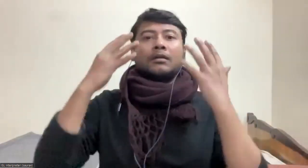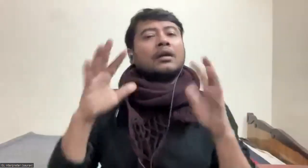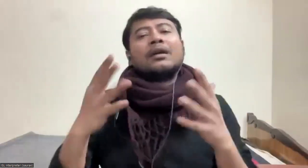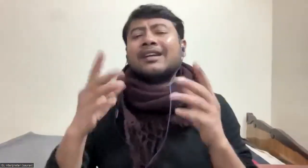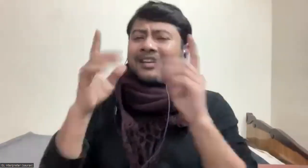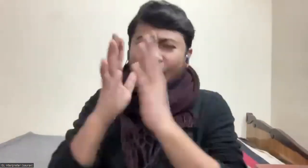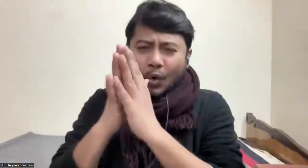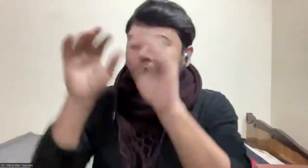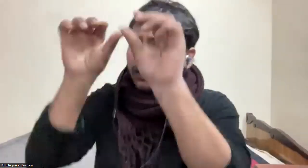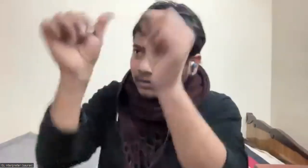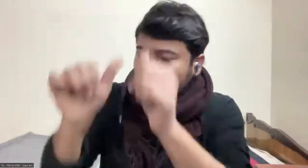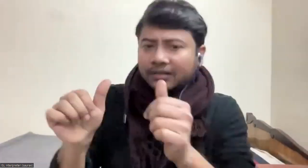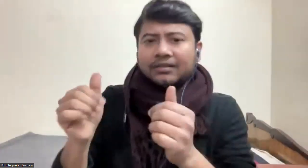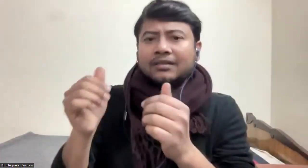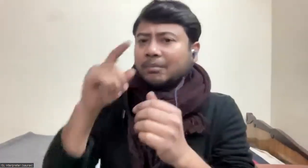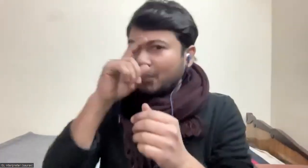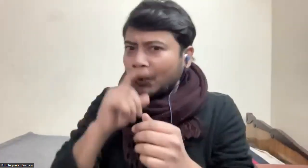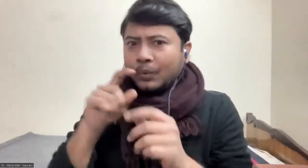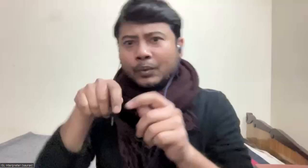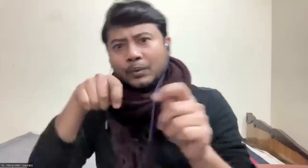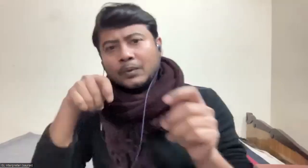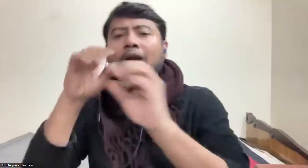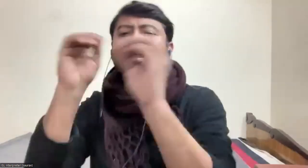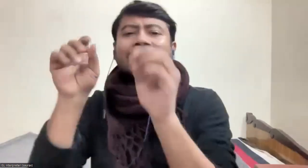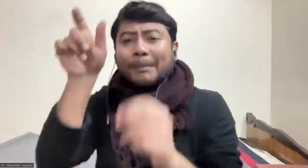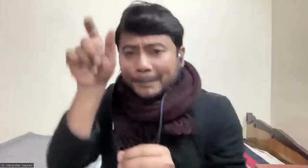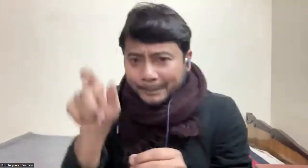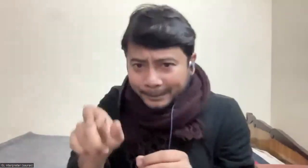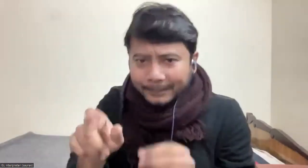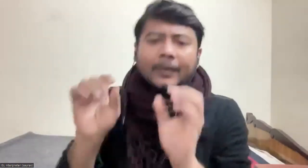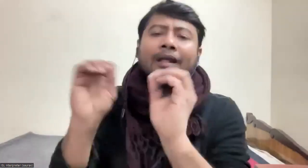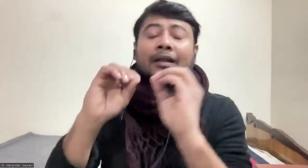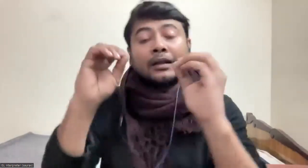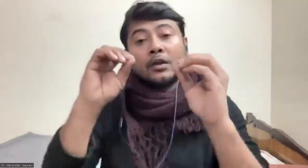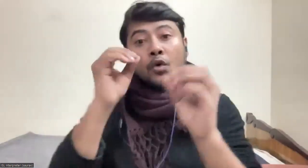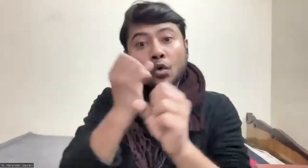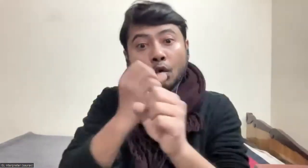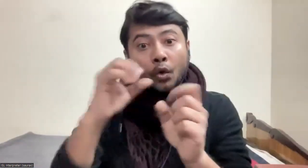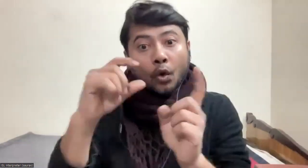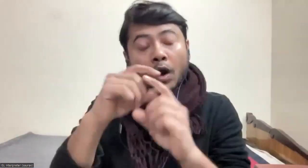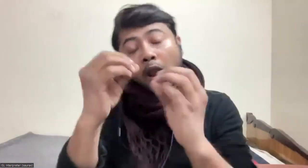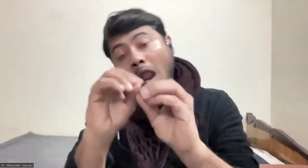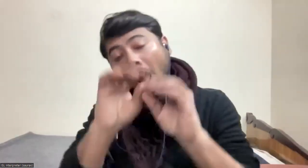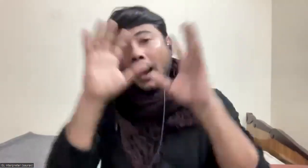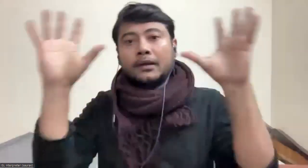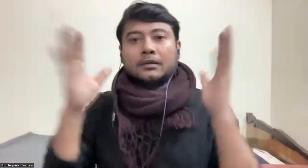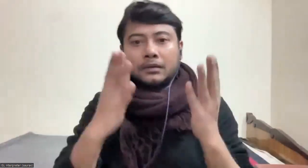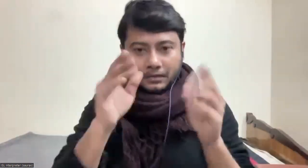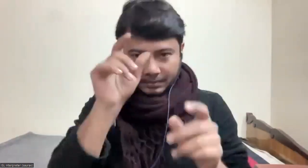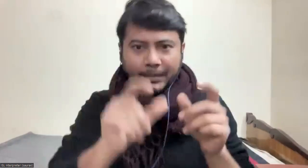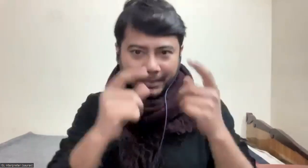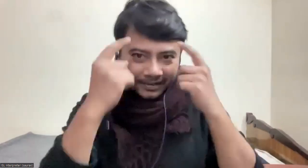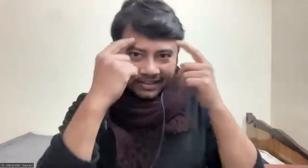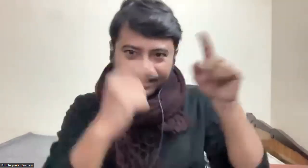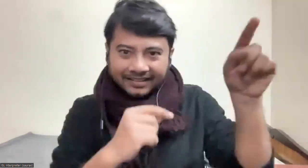no real form to it. It's not a person. God is just a light. And this mantra is also, it